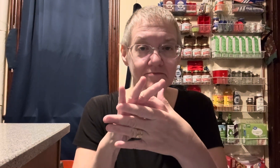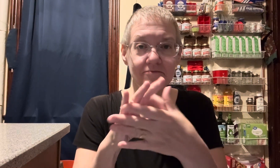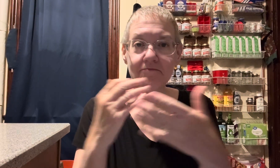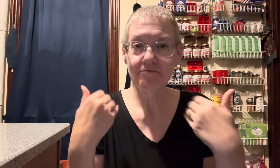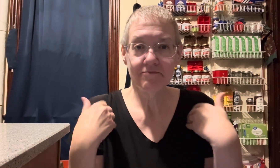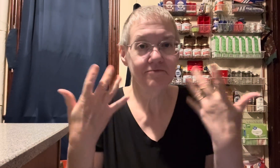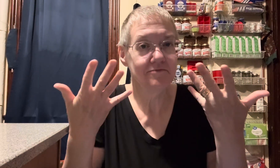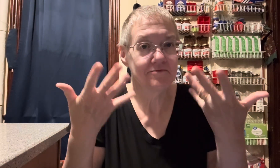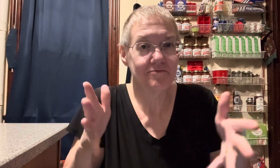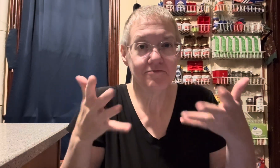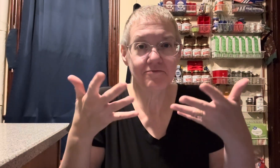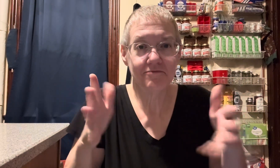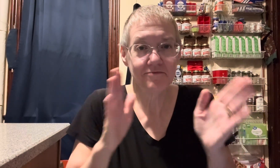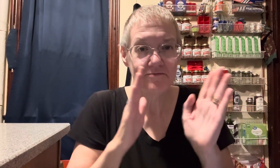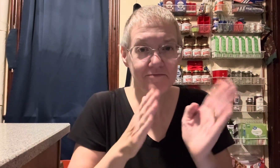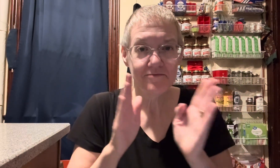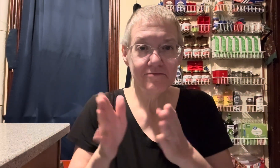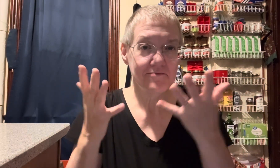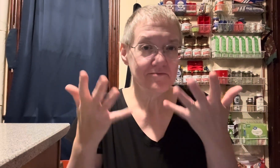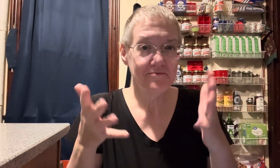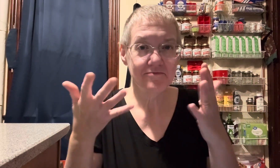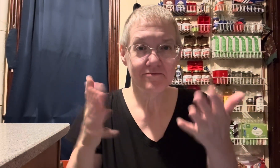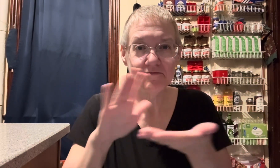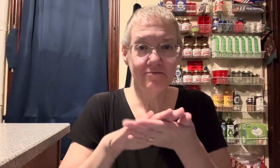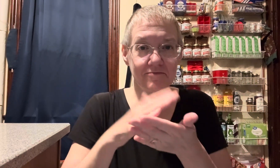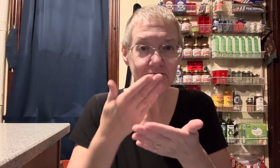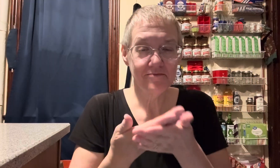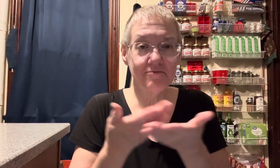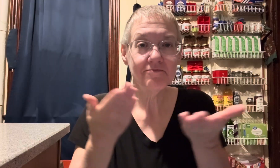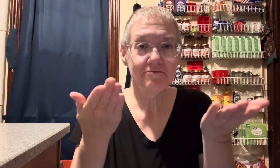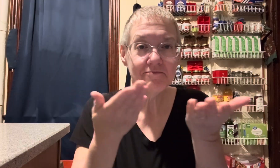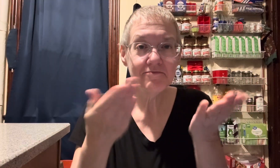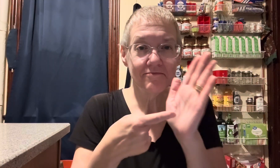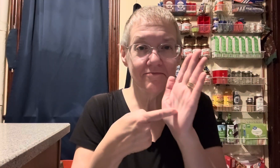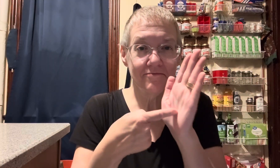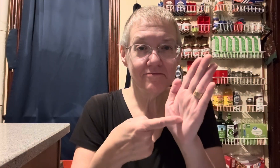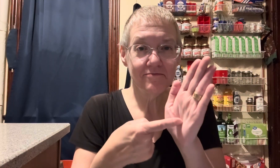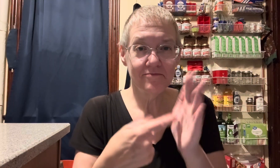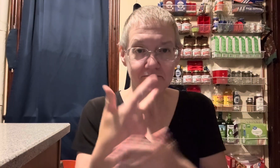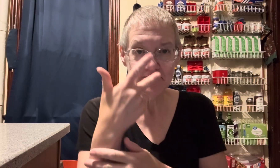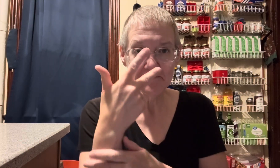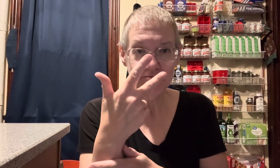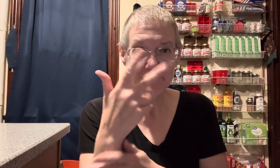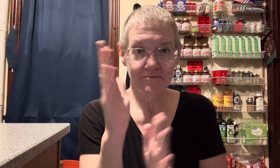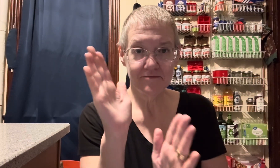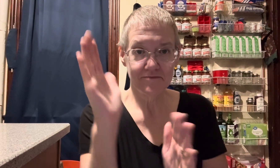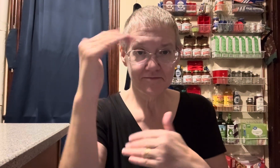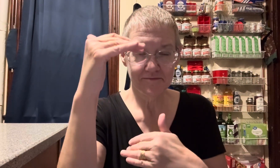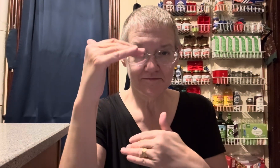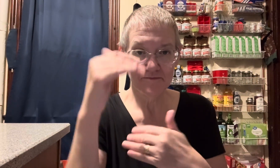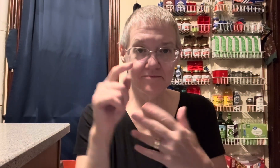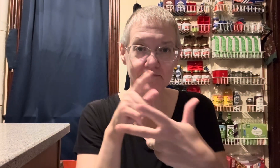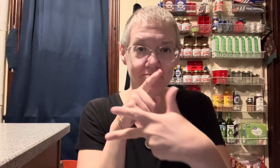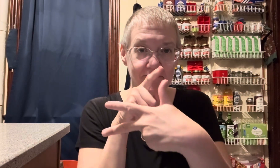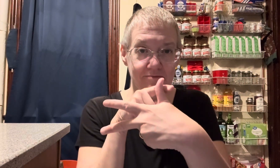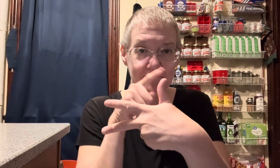Also near the fresh meat, you have already prepared, already cooked meats. Let me show you. This package has 3